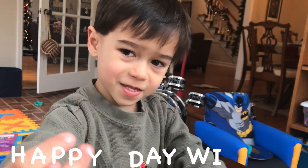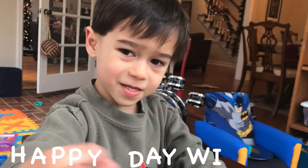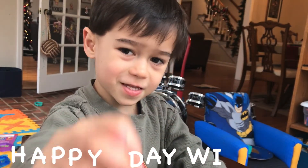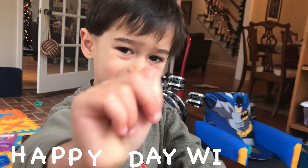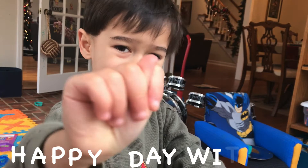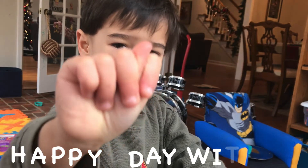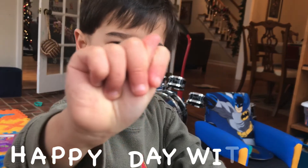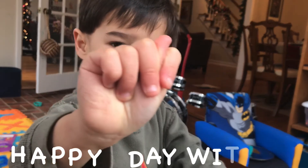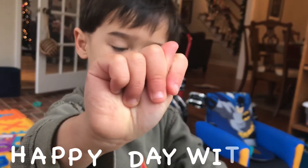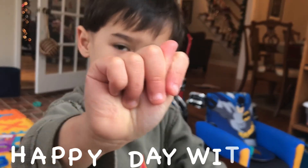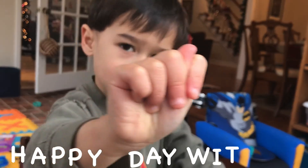T